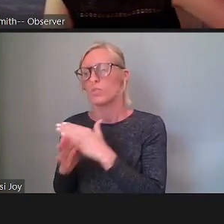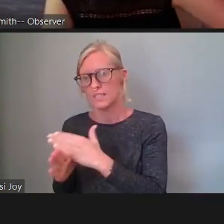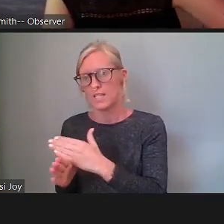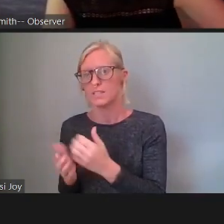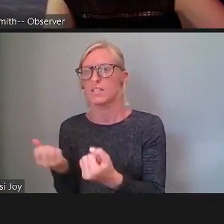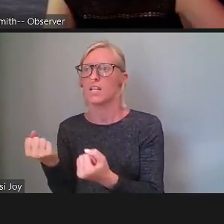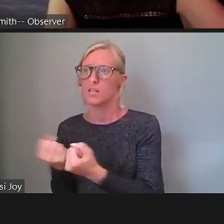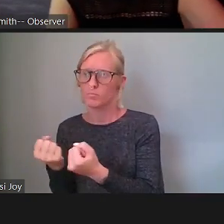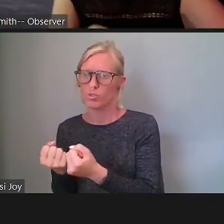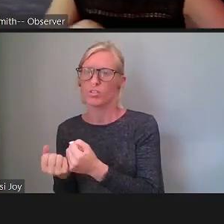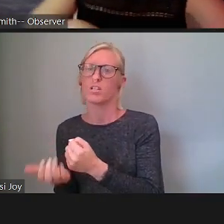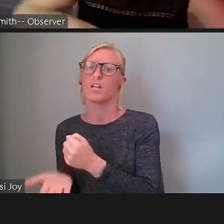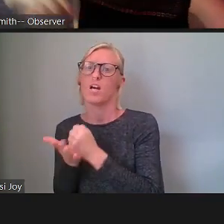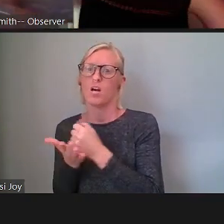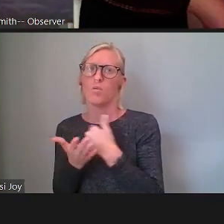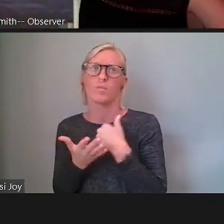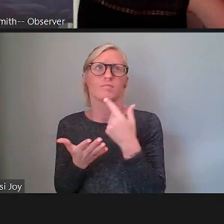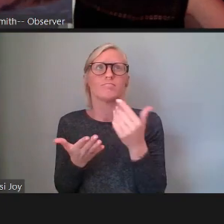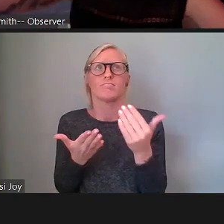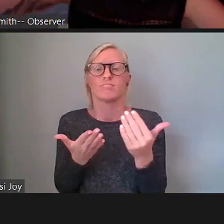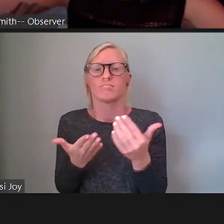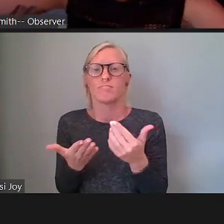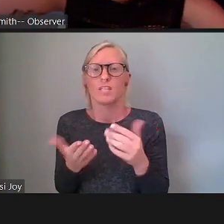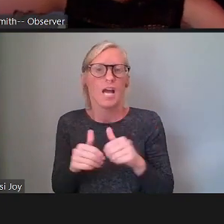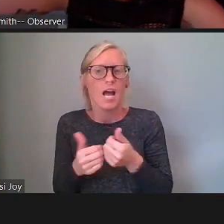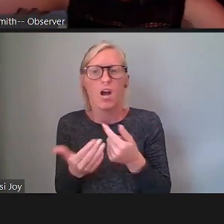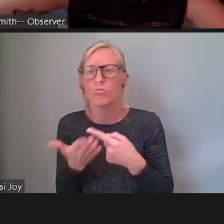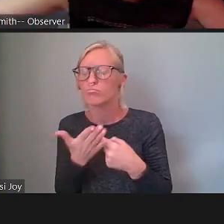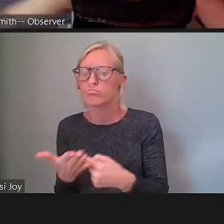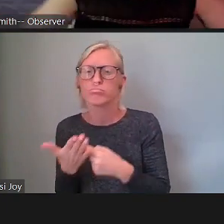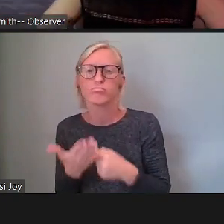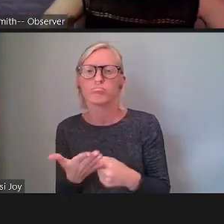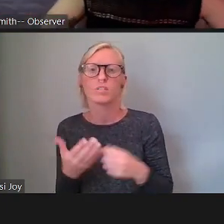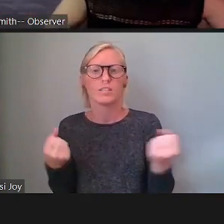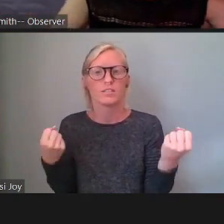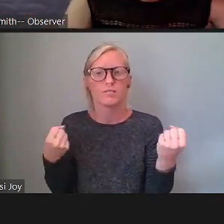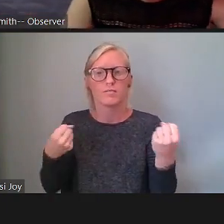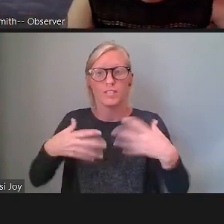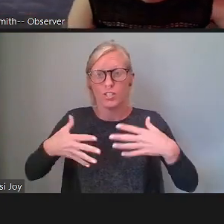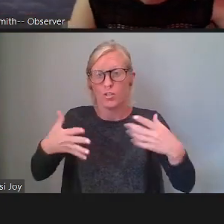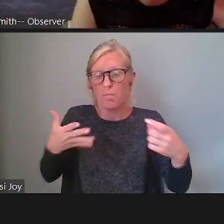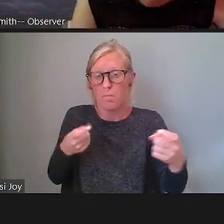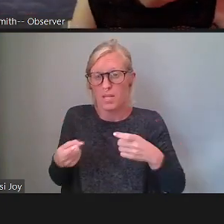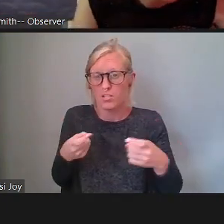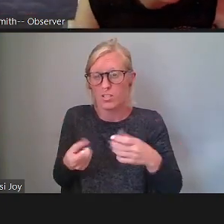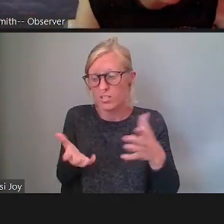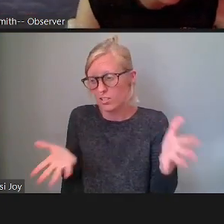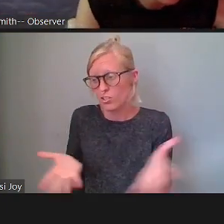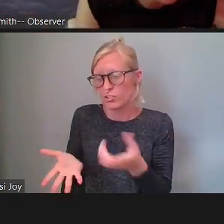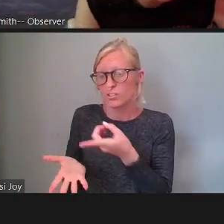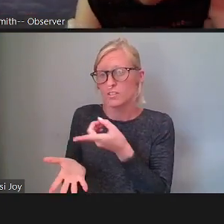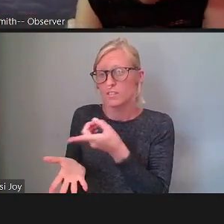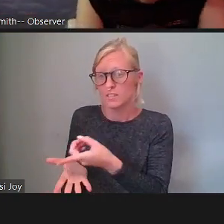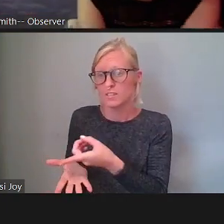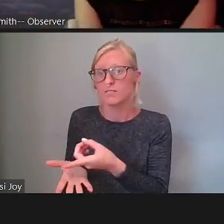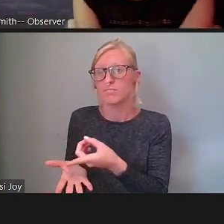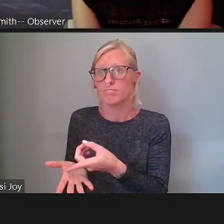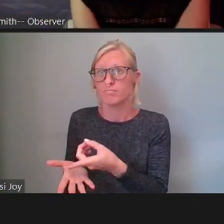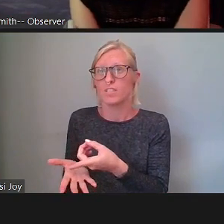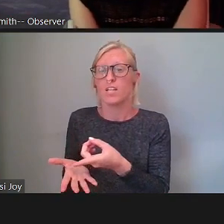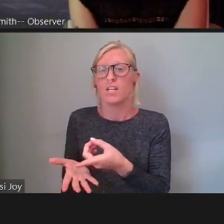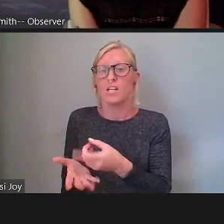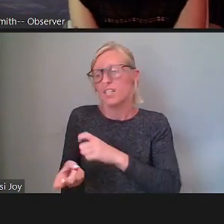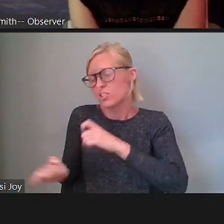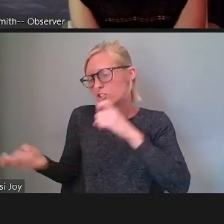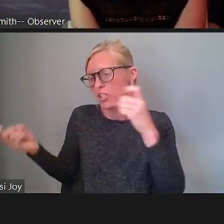to manage the fear around COVID-19. So encouraging young people in a way that's adapted